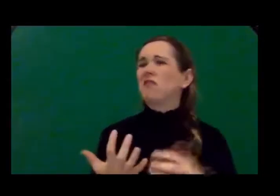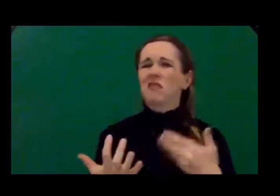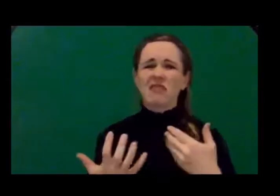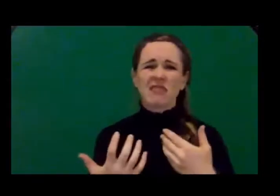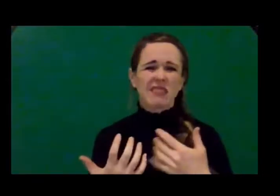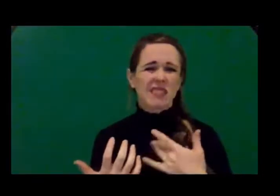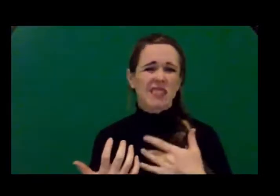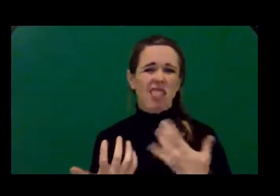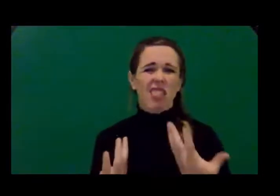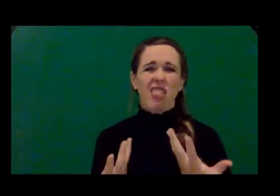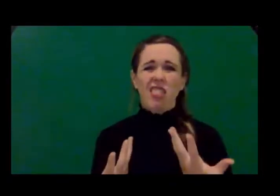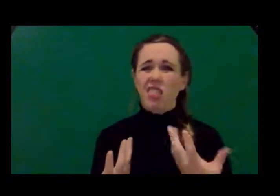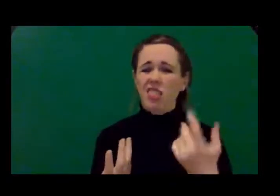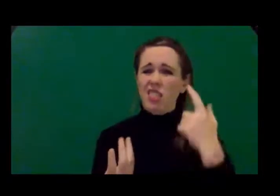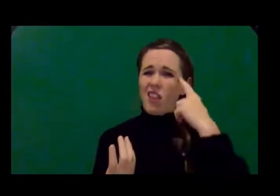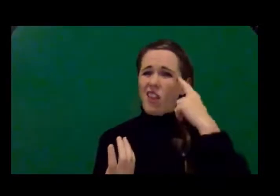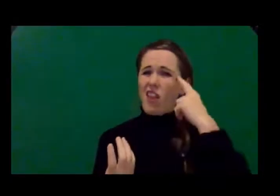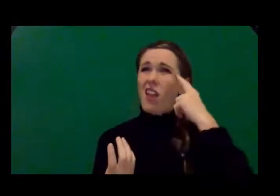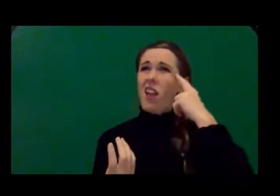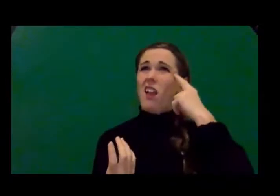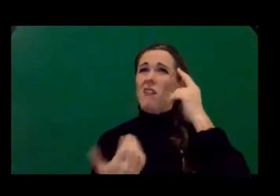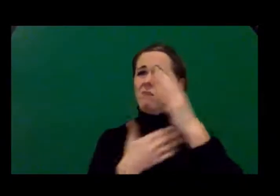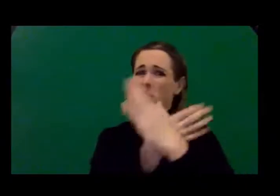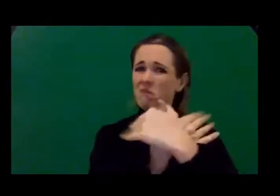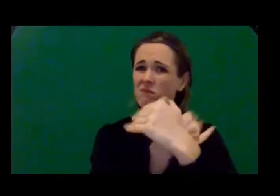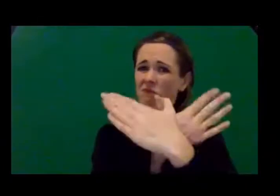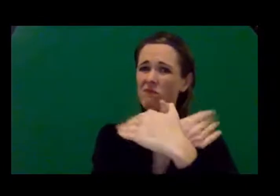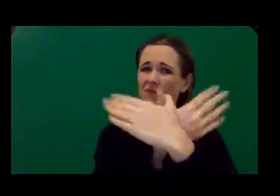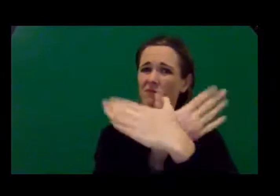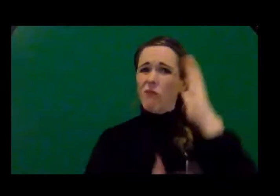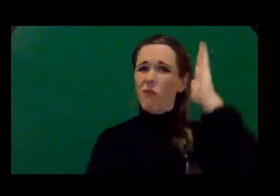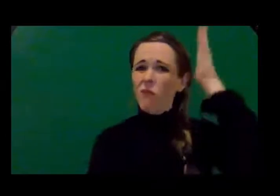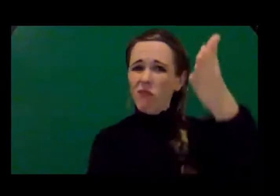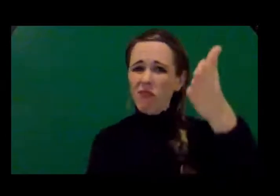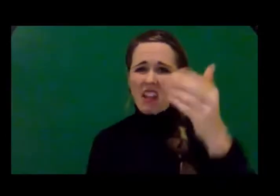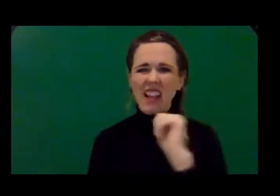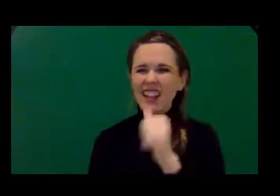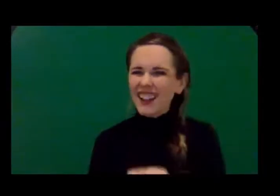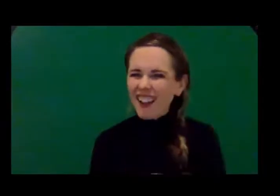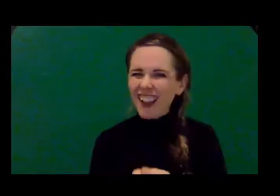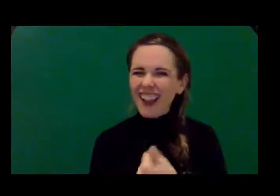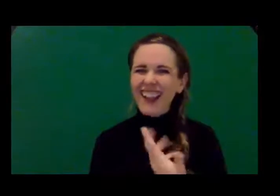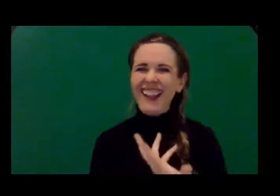I thought I would become a butterfly, but I didn't.